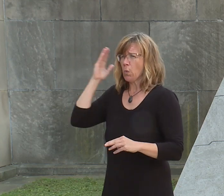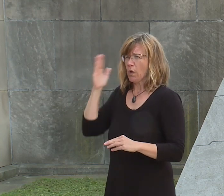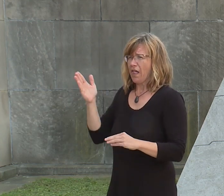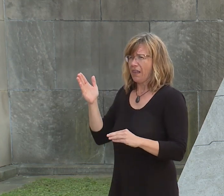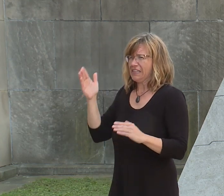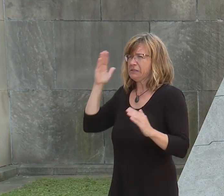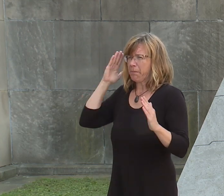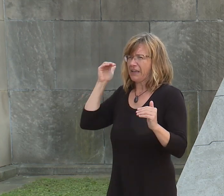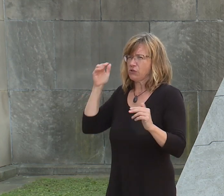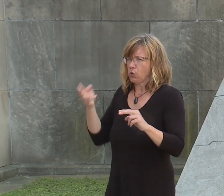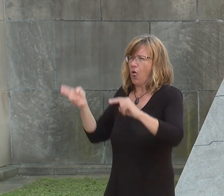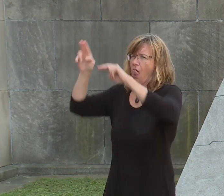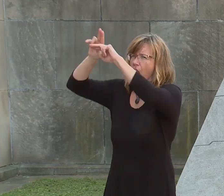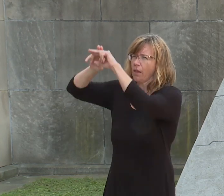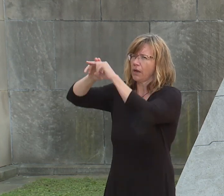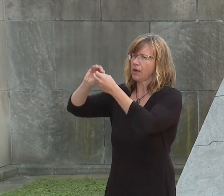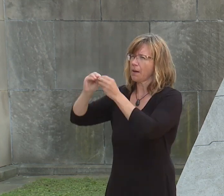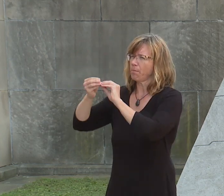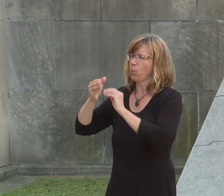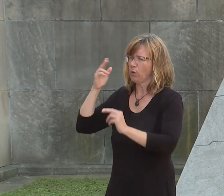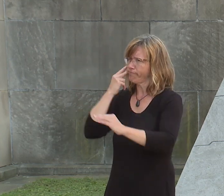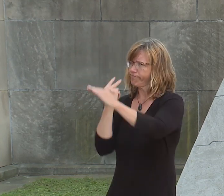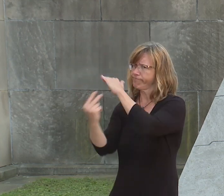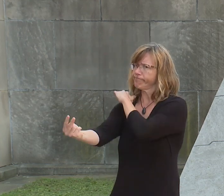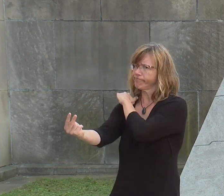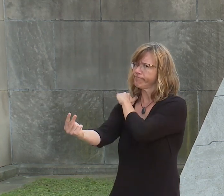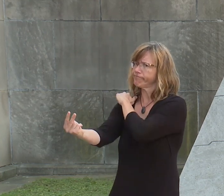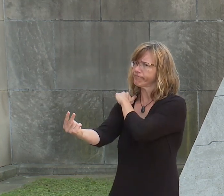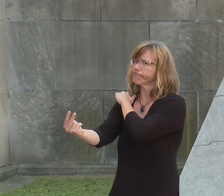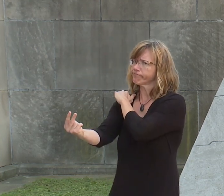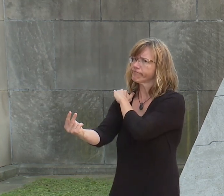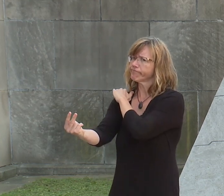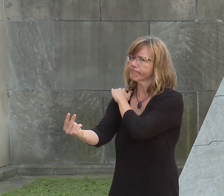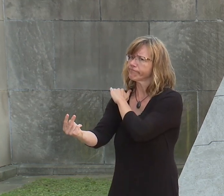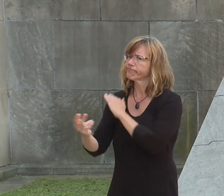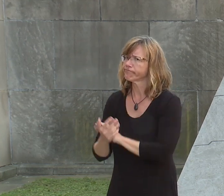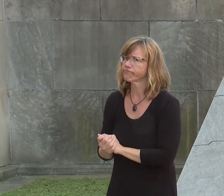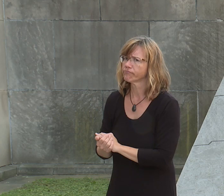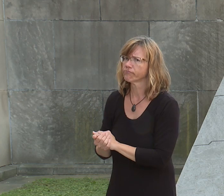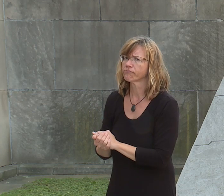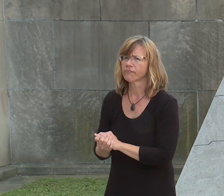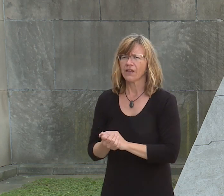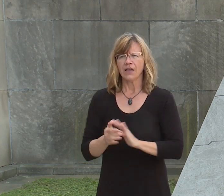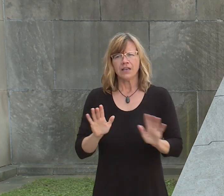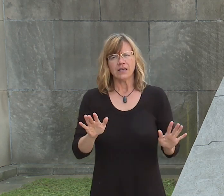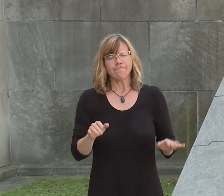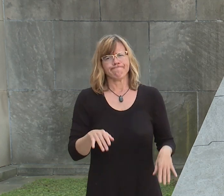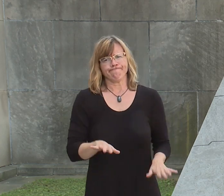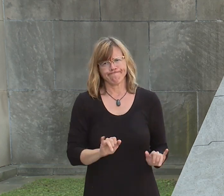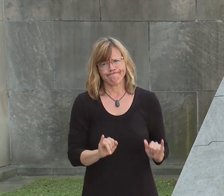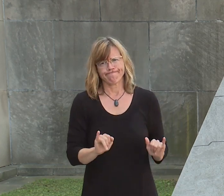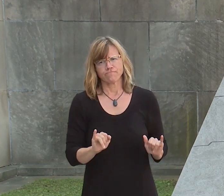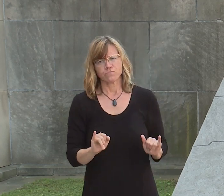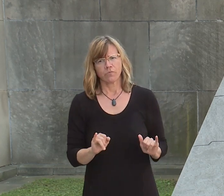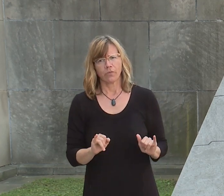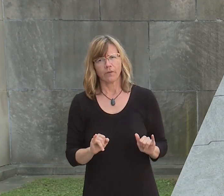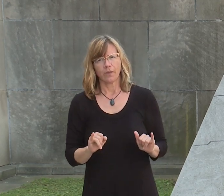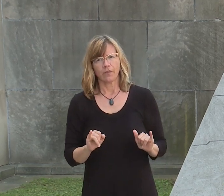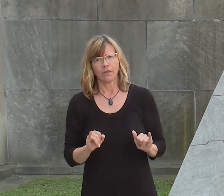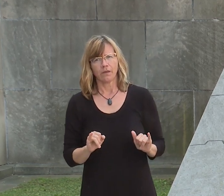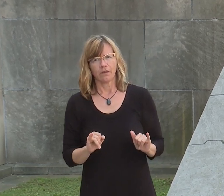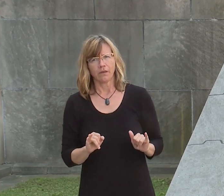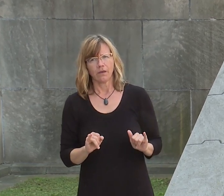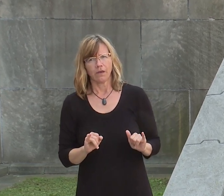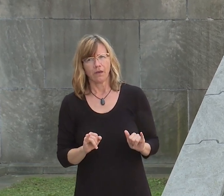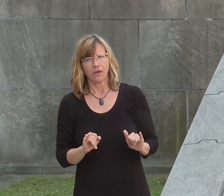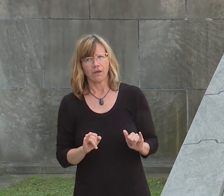anticipate that there likely will be some increases for Baltimore City. And can you just give us an idea, just refresh our memories about this whole mask mandate? Where do we stand here